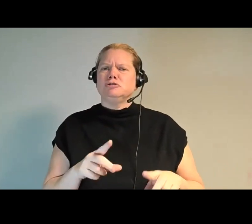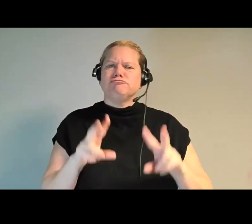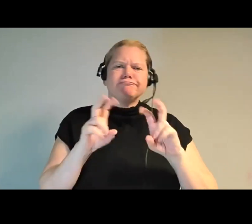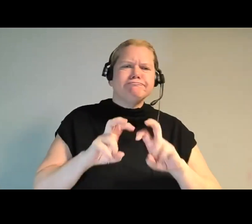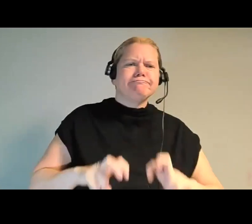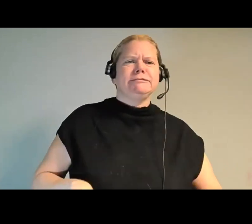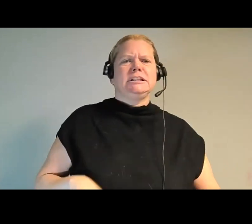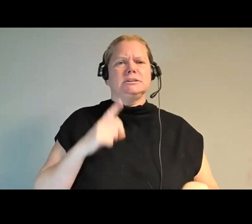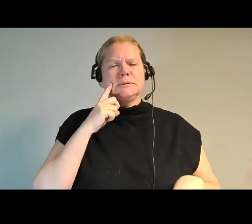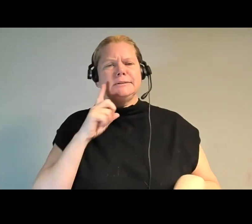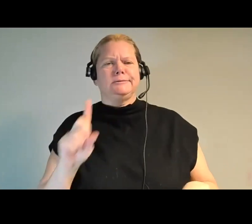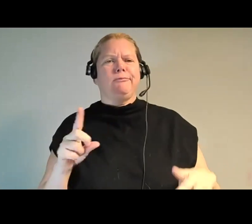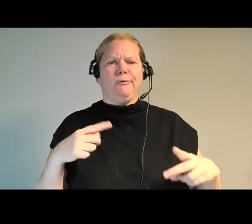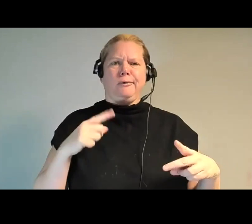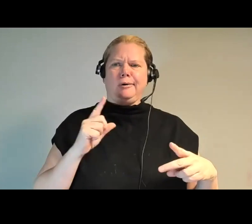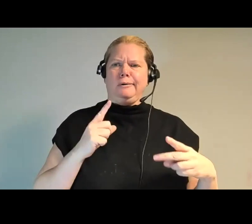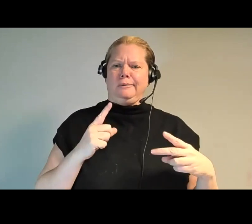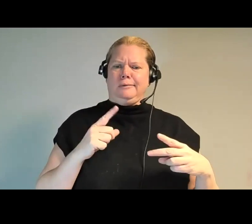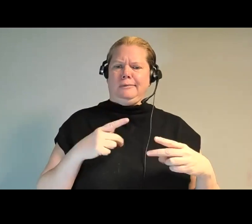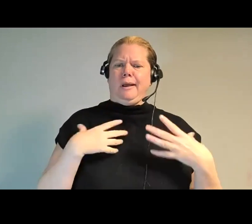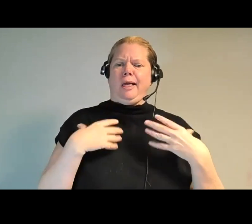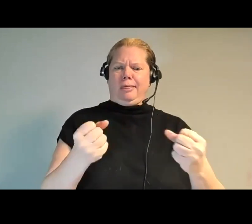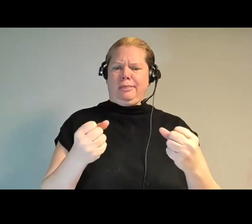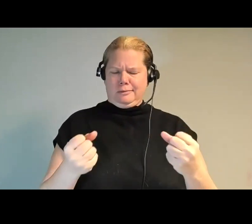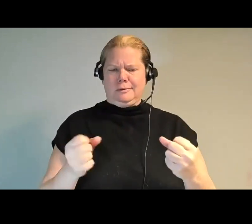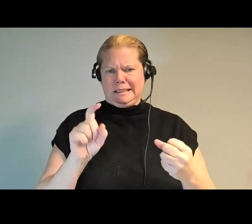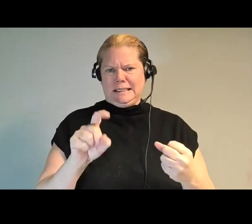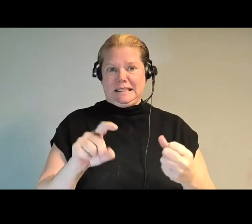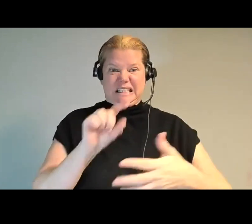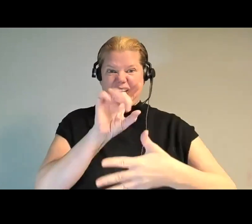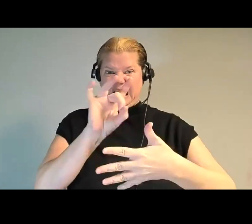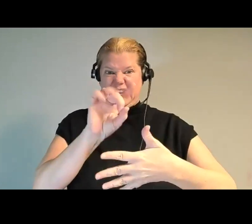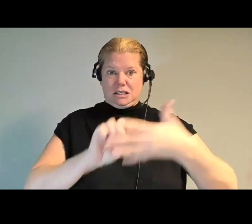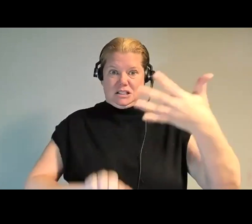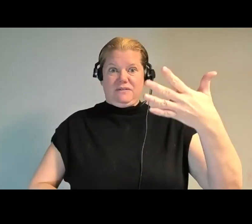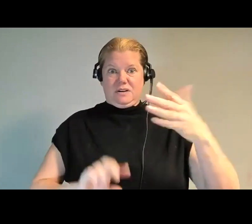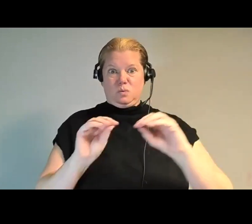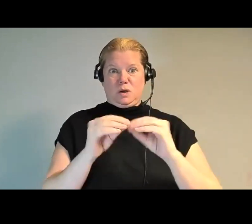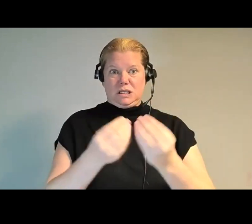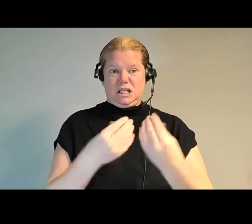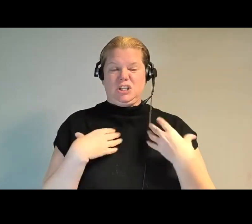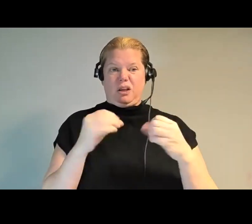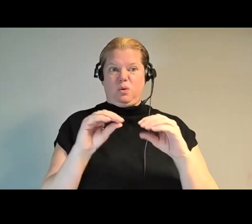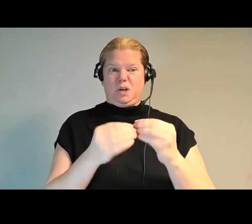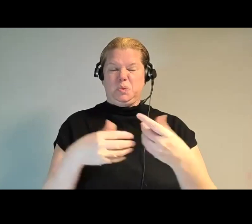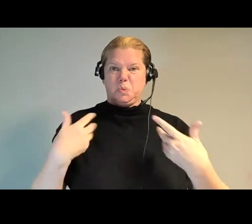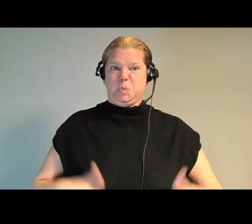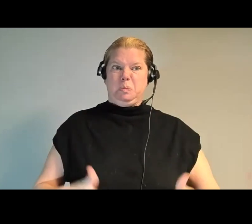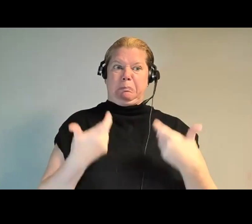assessments, or CHENAs, for 8 different health organizations in the region. So it's a big